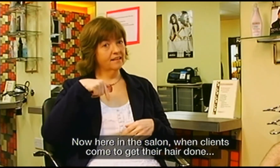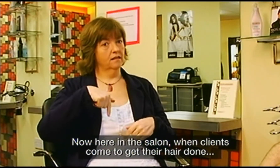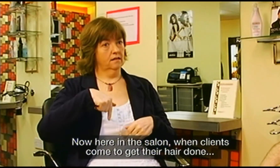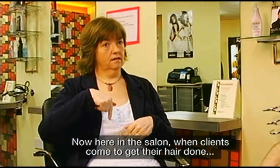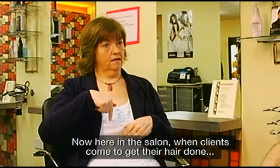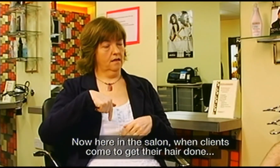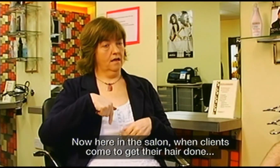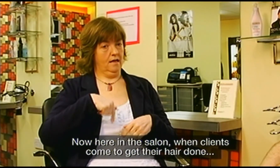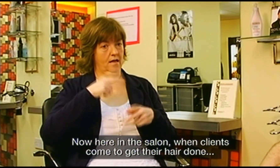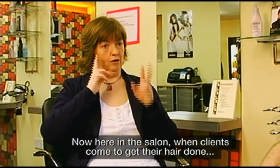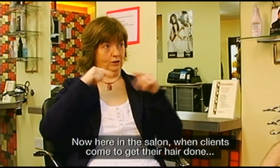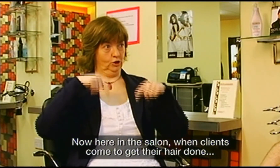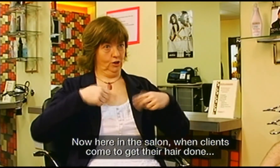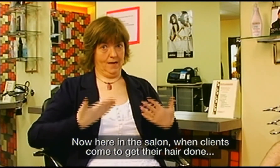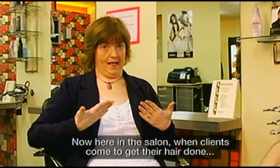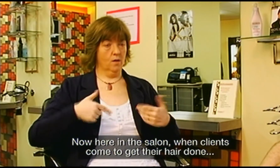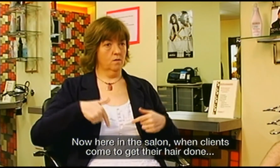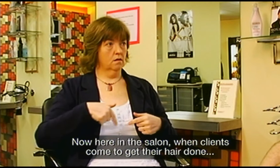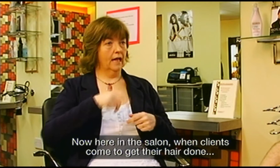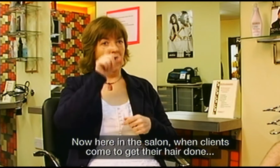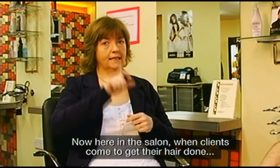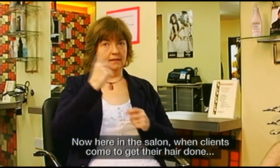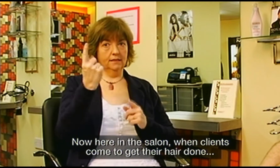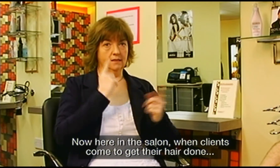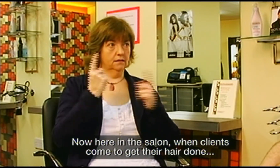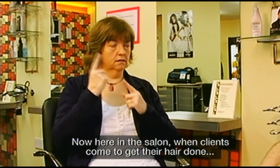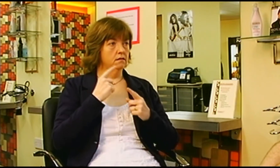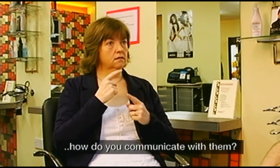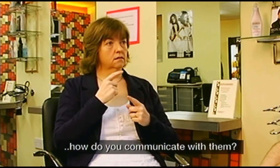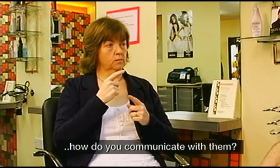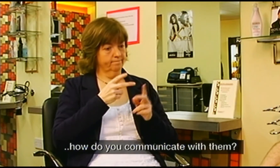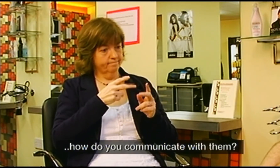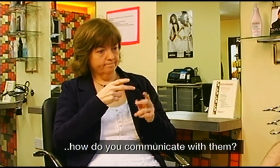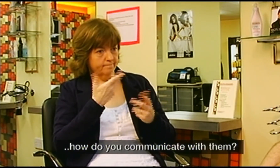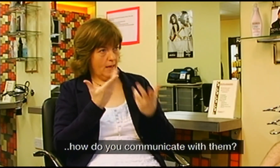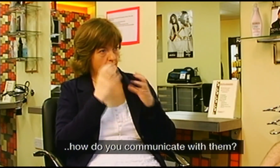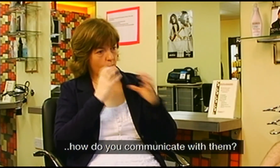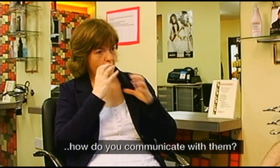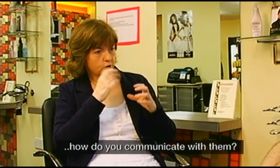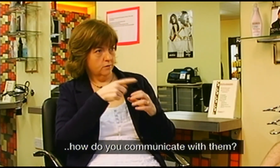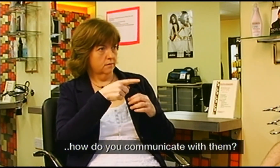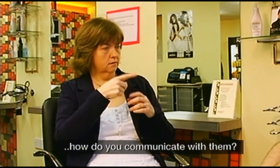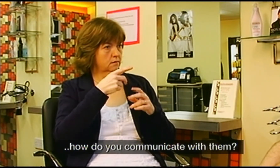Now, here in the salon, when clients come to get their hair done, how do you communicate with them?